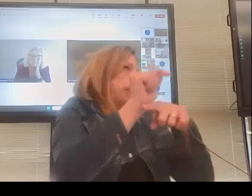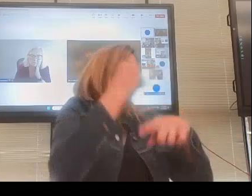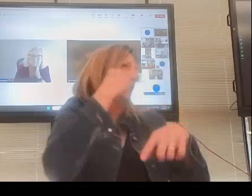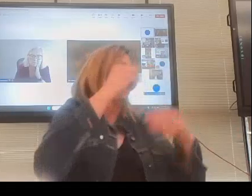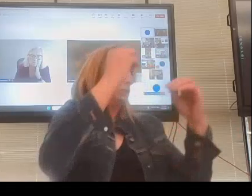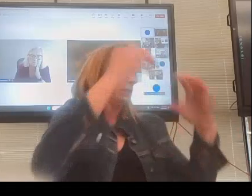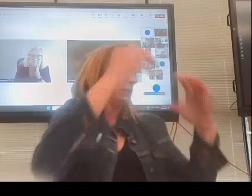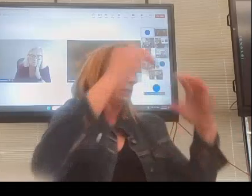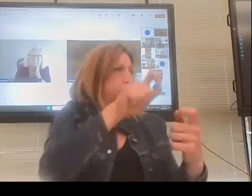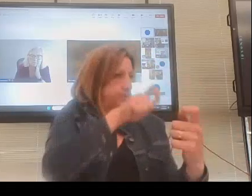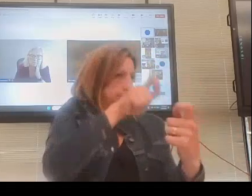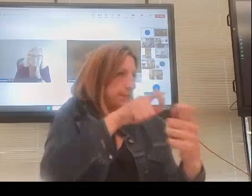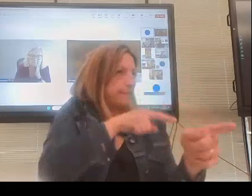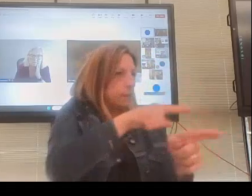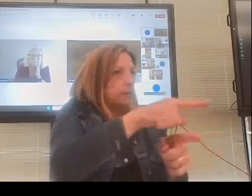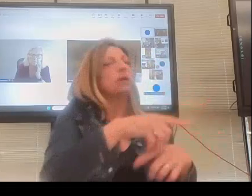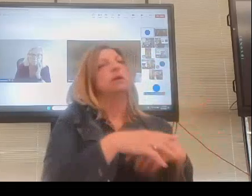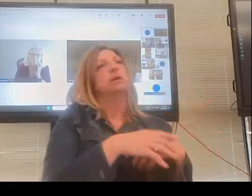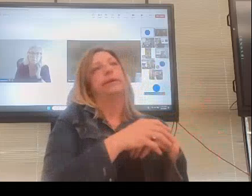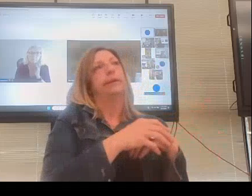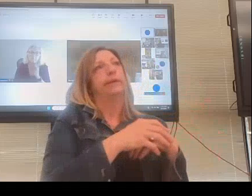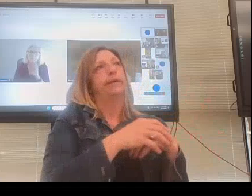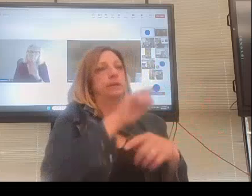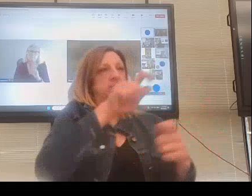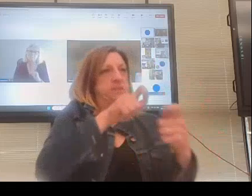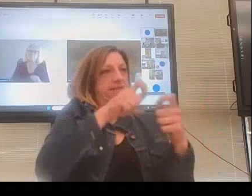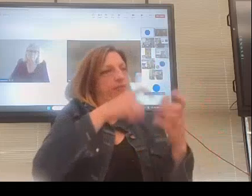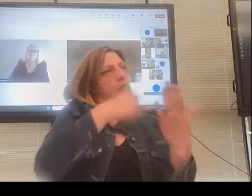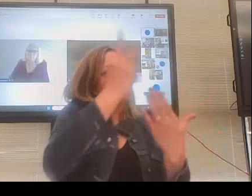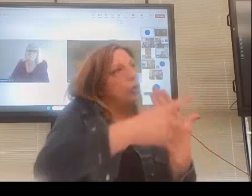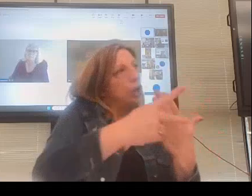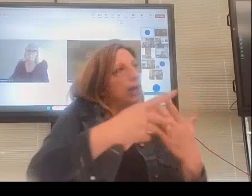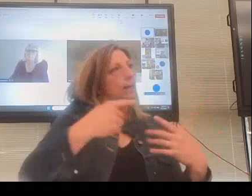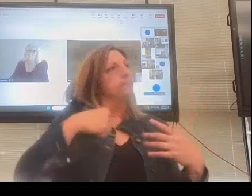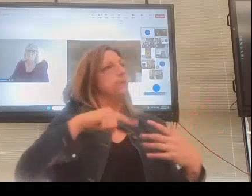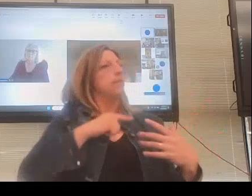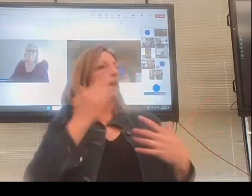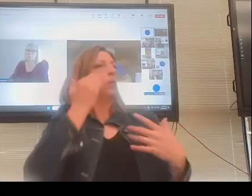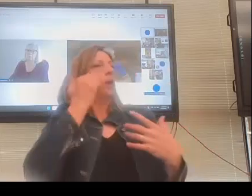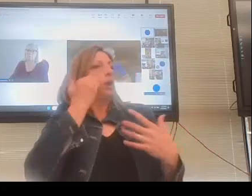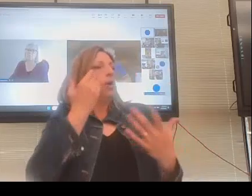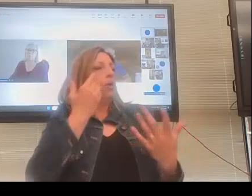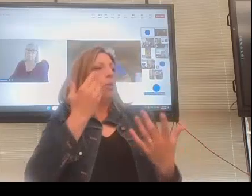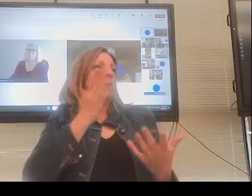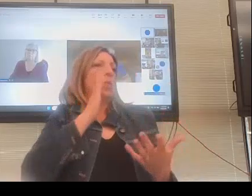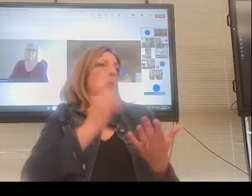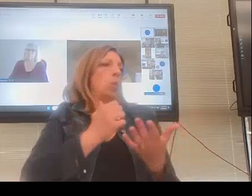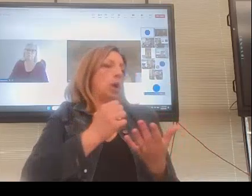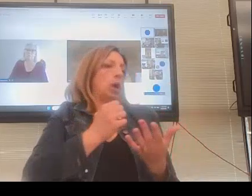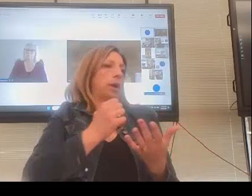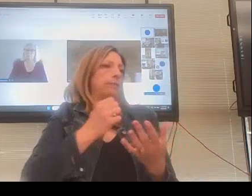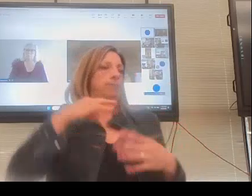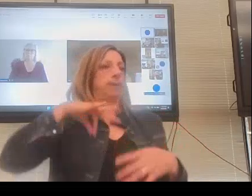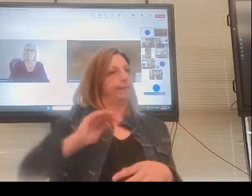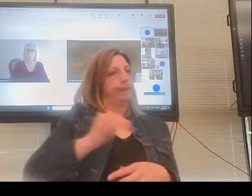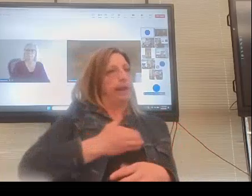already doing. So like specific training related to special education or a specific